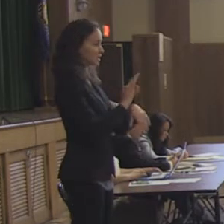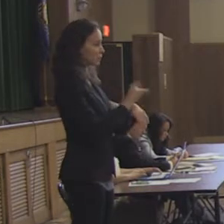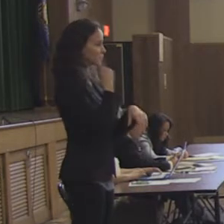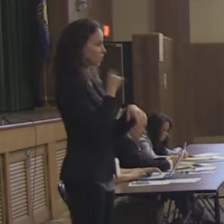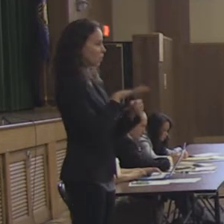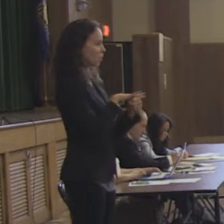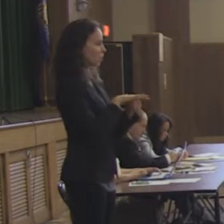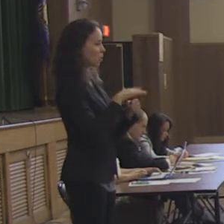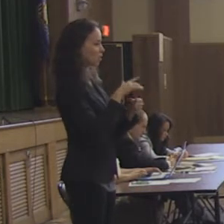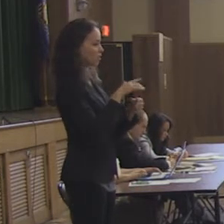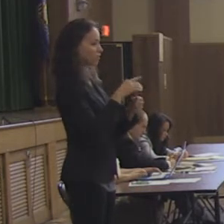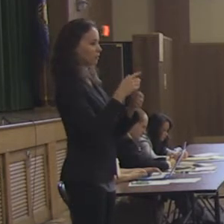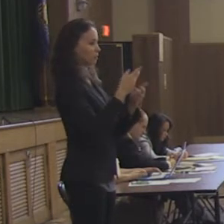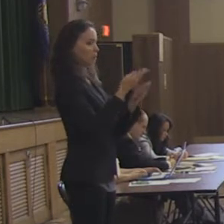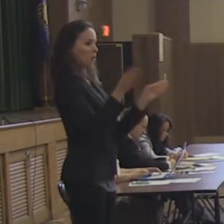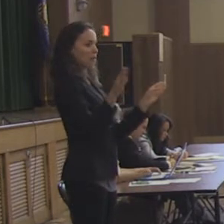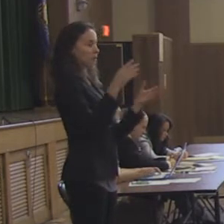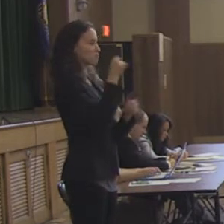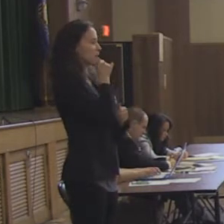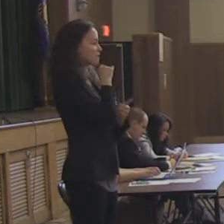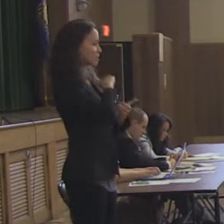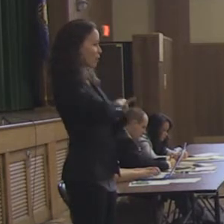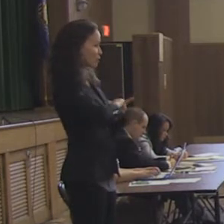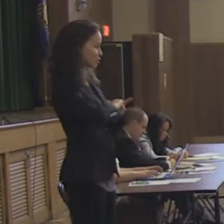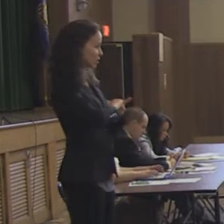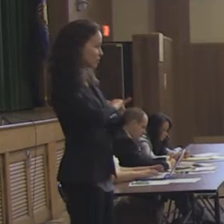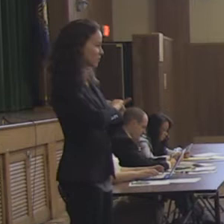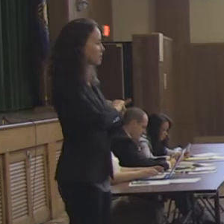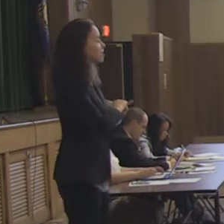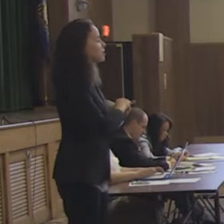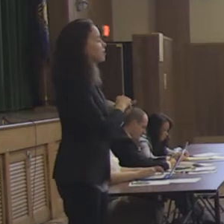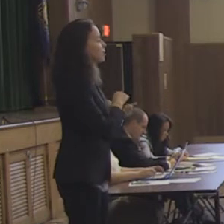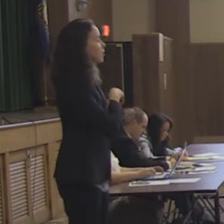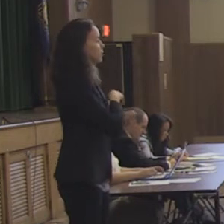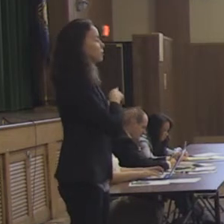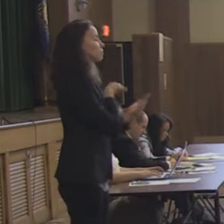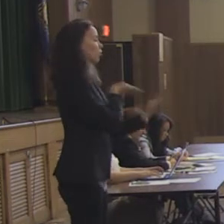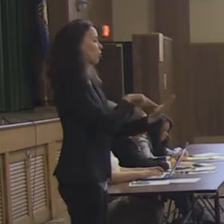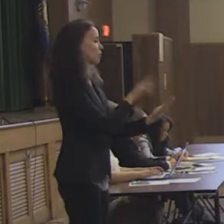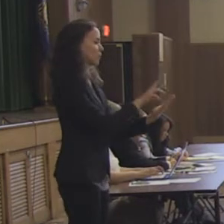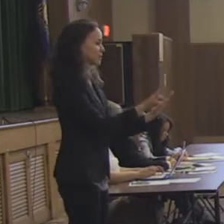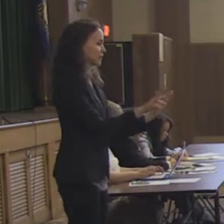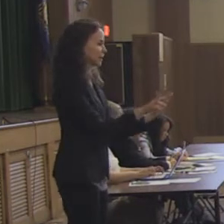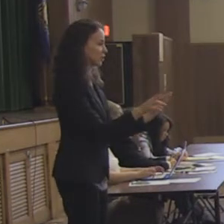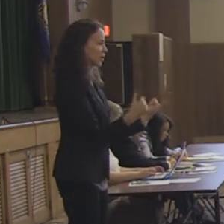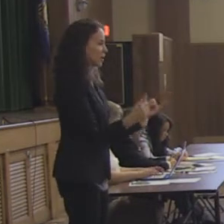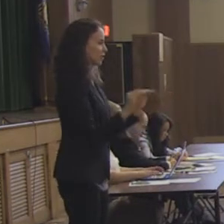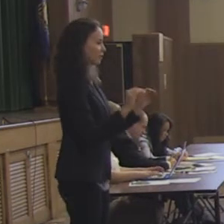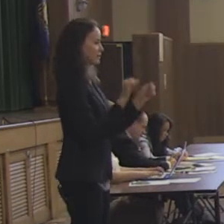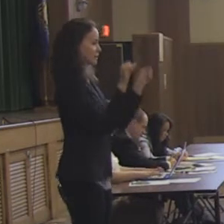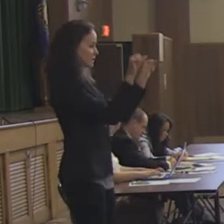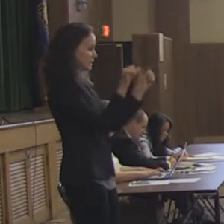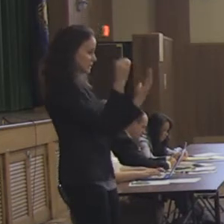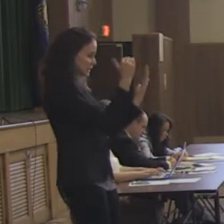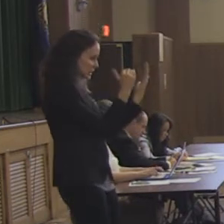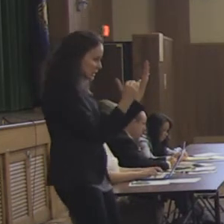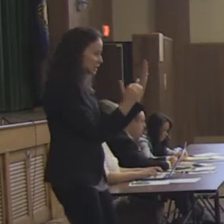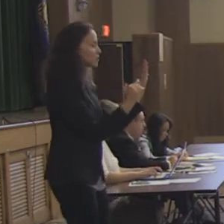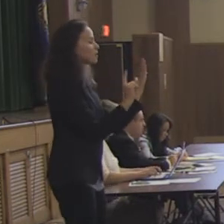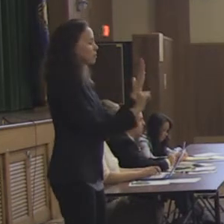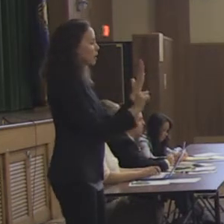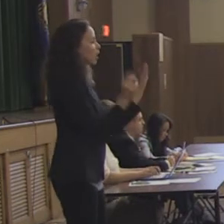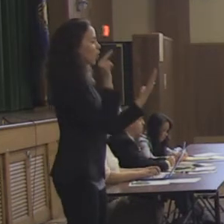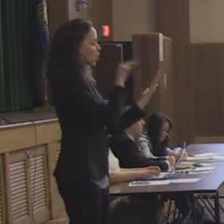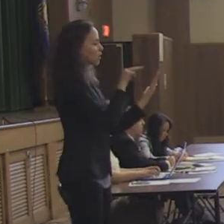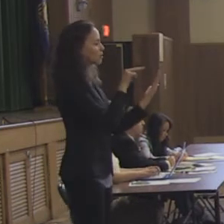Public-Private Partnership and the National Entity Partnership. And you would have to go to the website. Nothing's listed right now. And